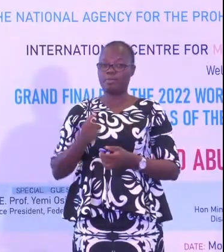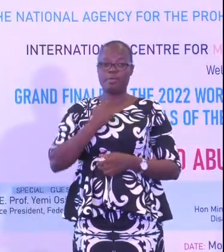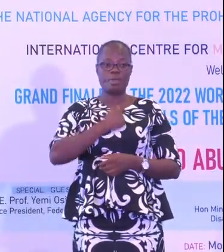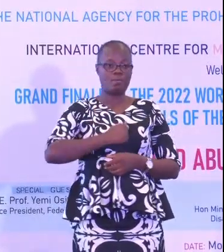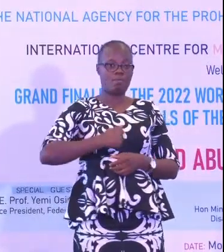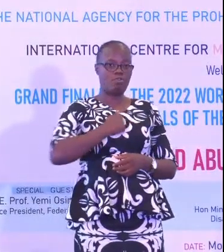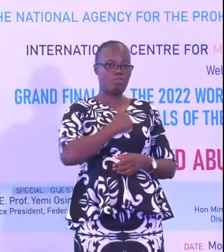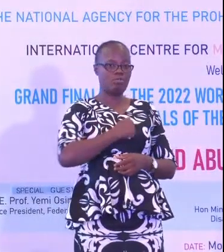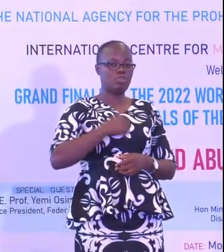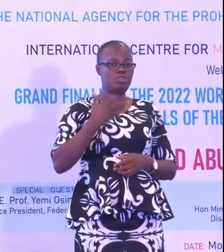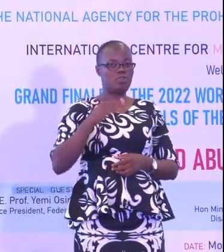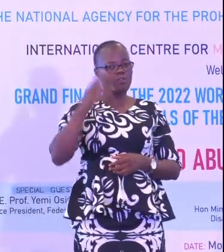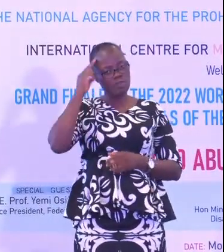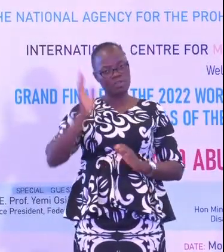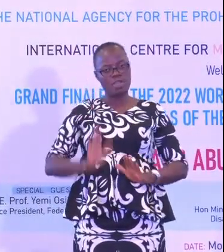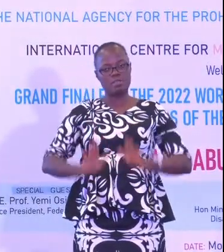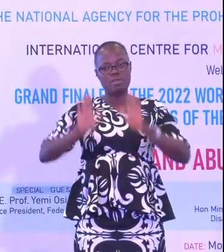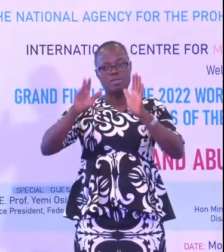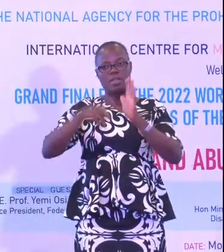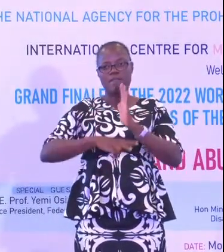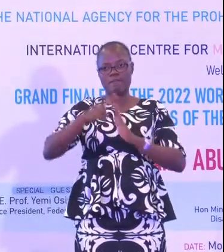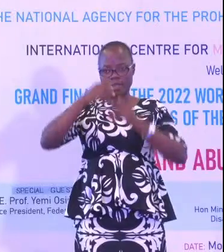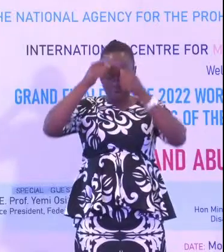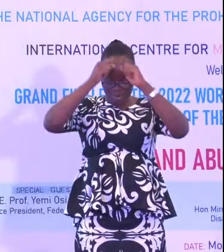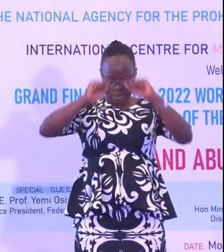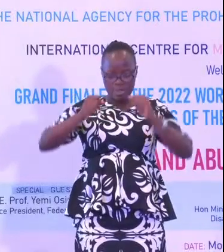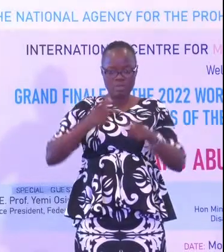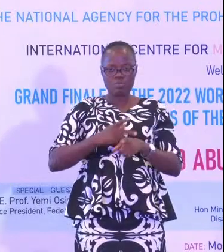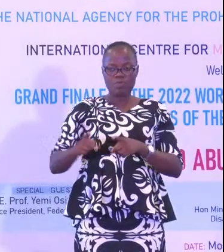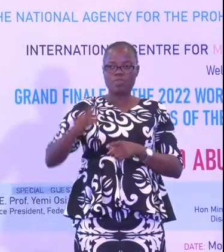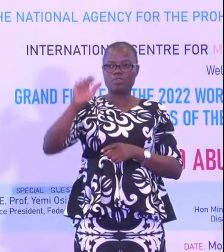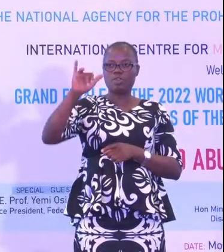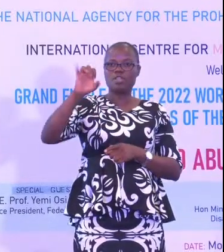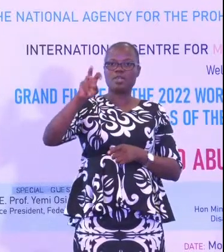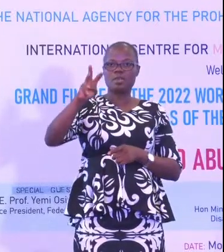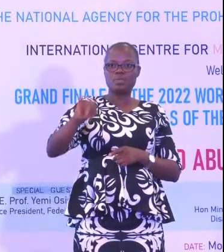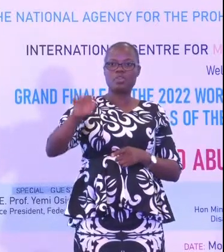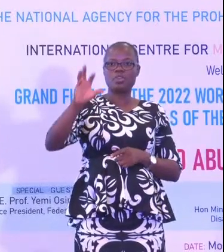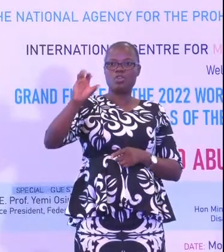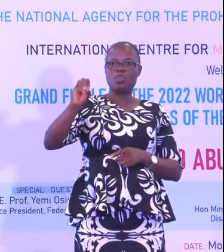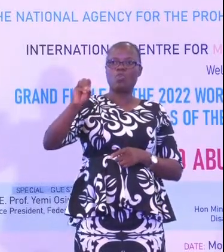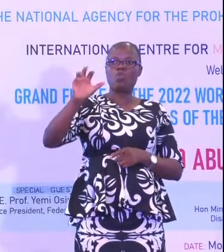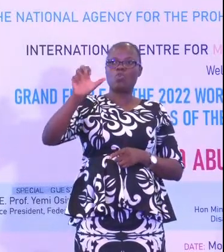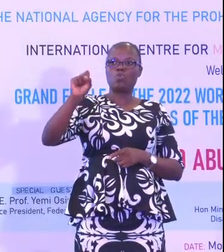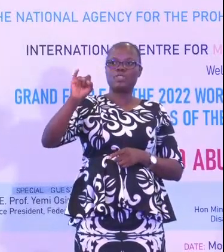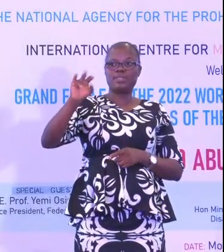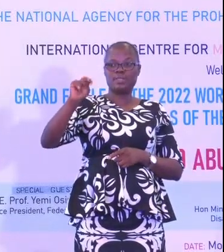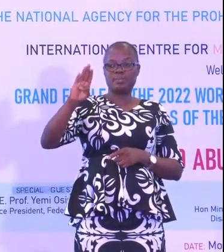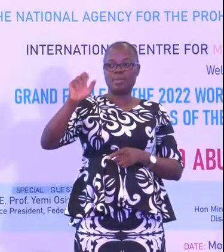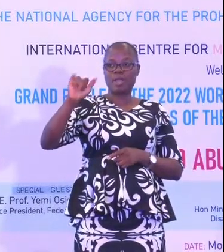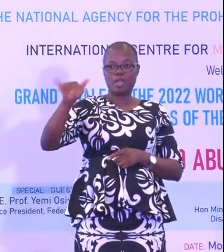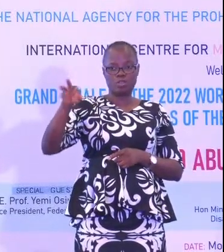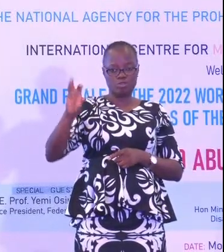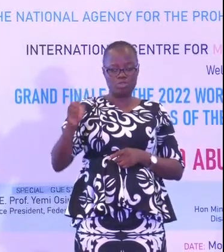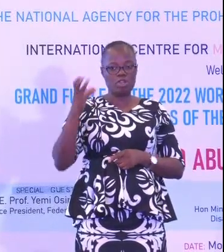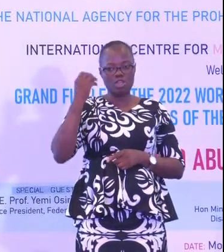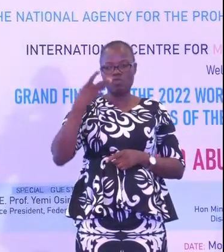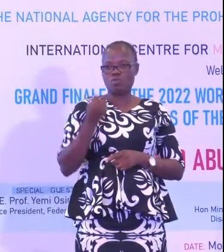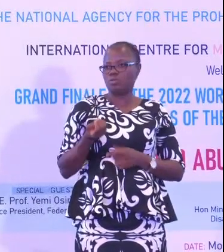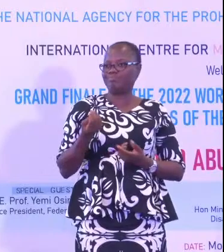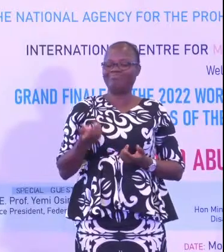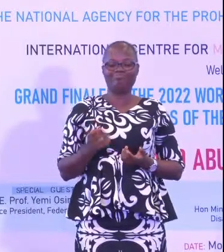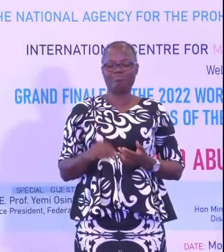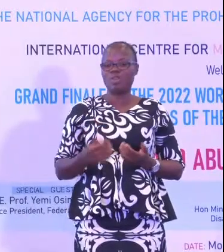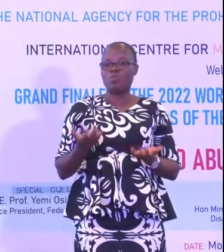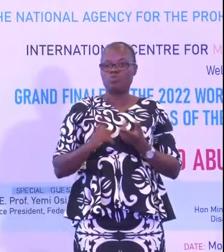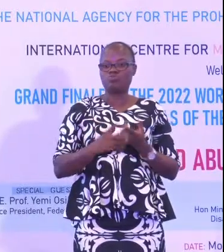of His Excellency the Vice President, Professor Yemi Osinbajo. He was due to attend this